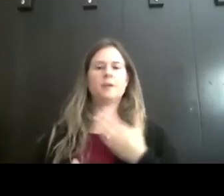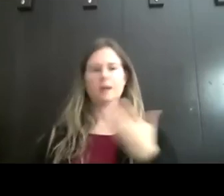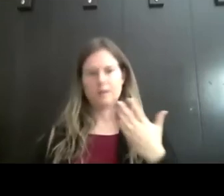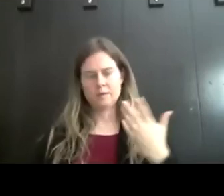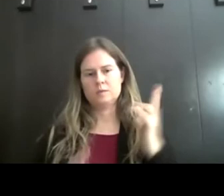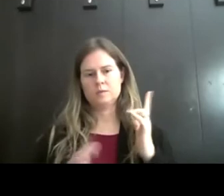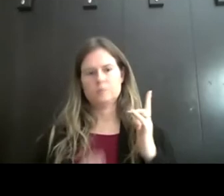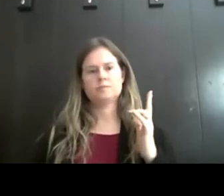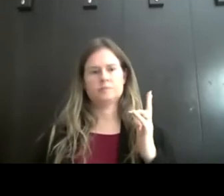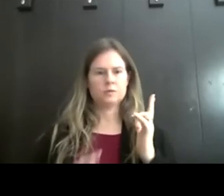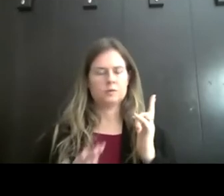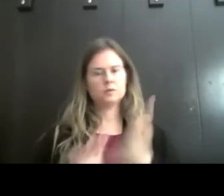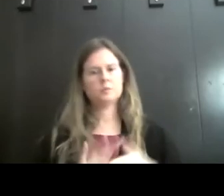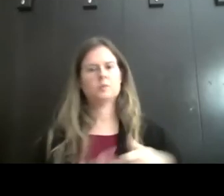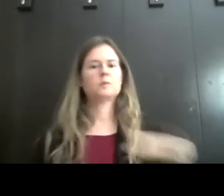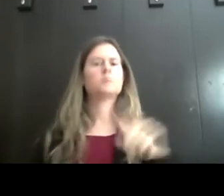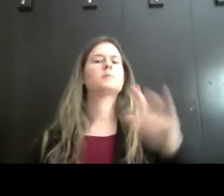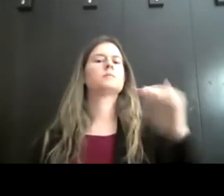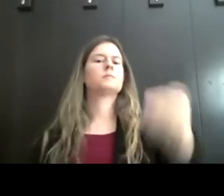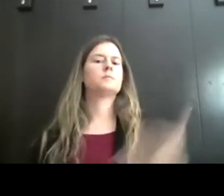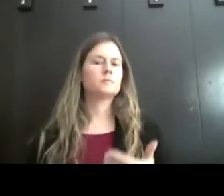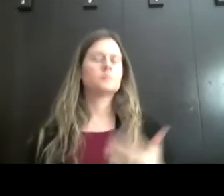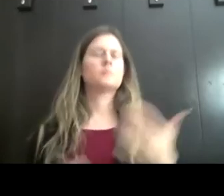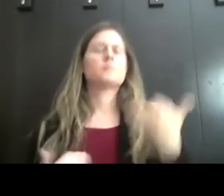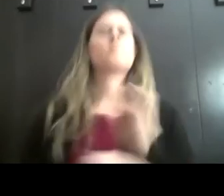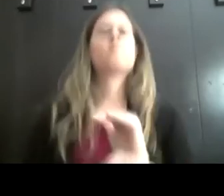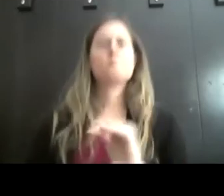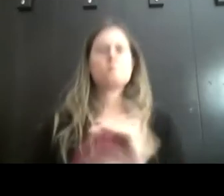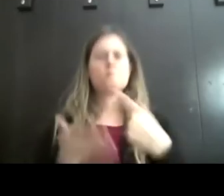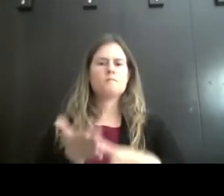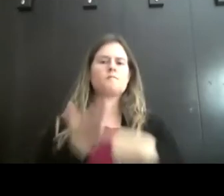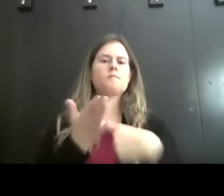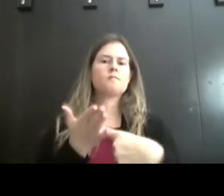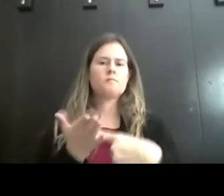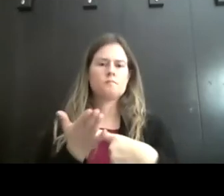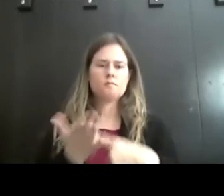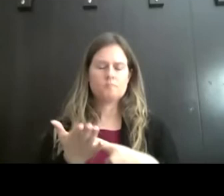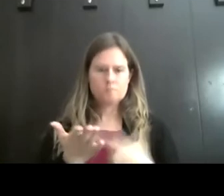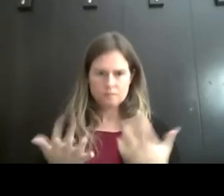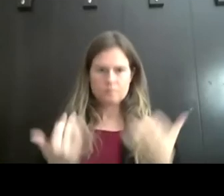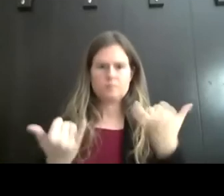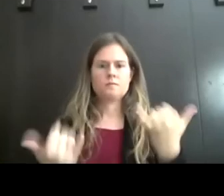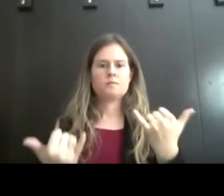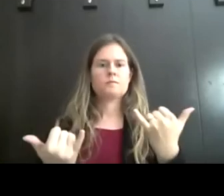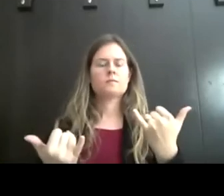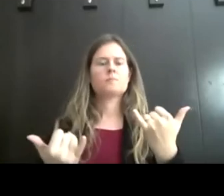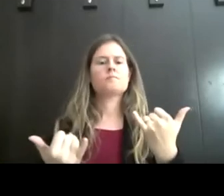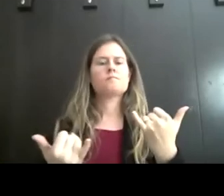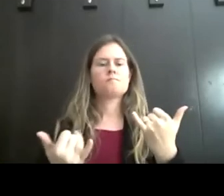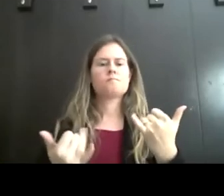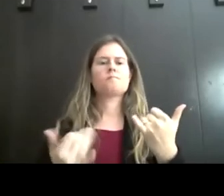to welcome you to this dialogue. And as we begin, I just want to share a couple of things with